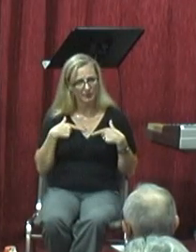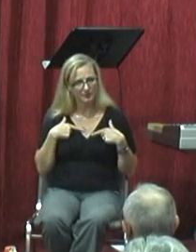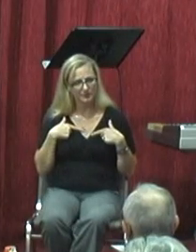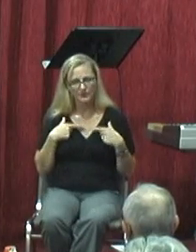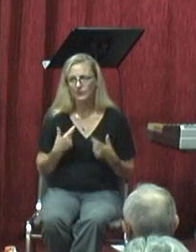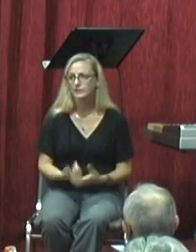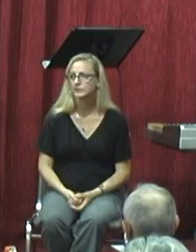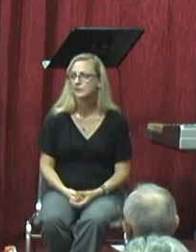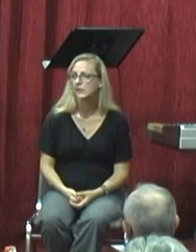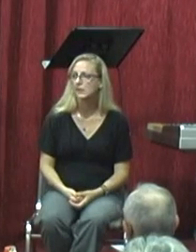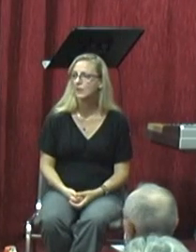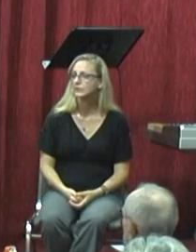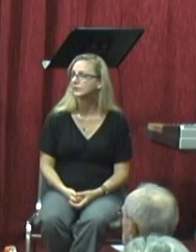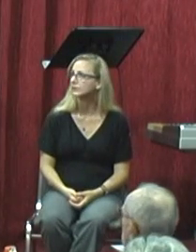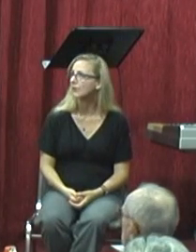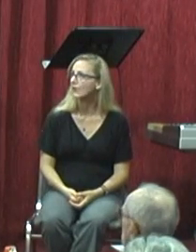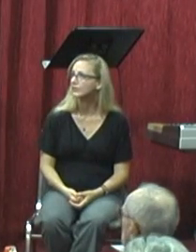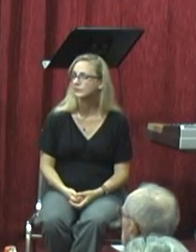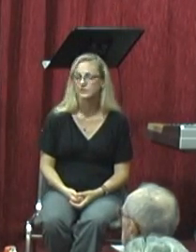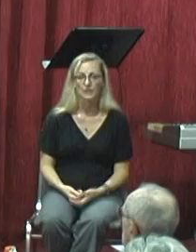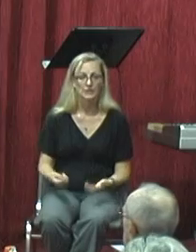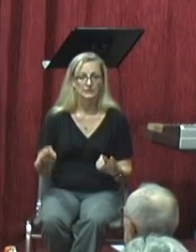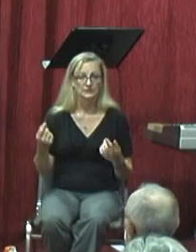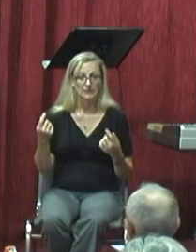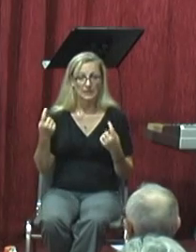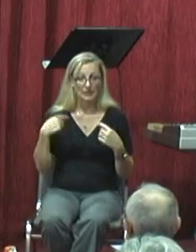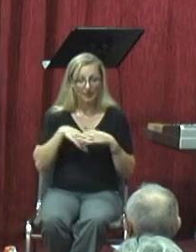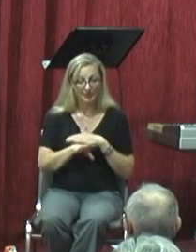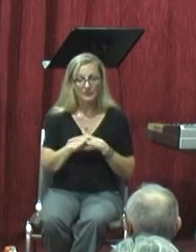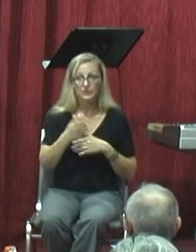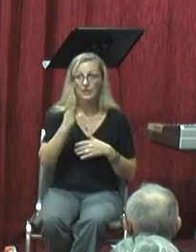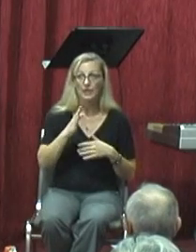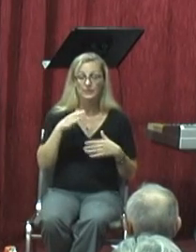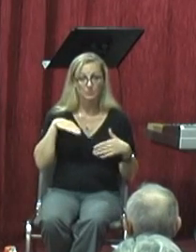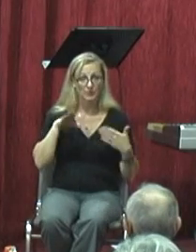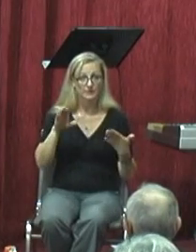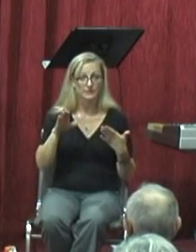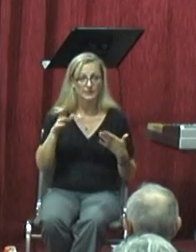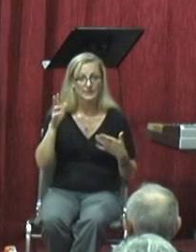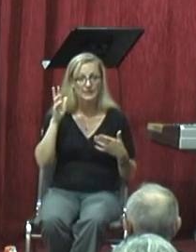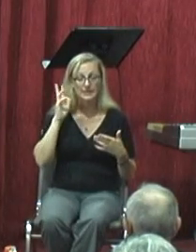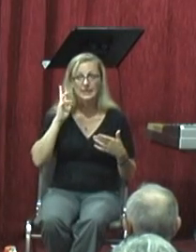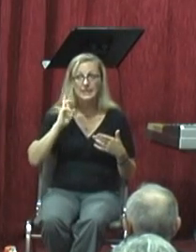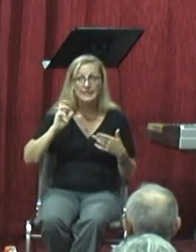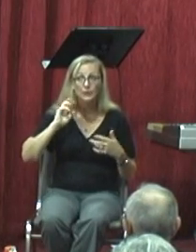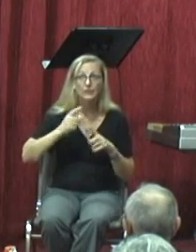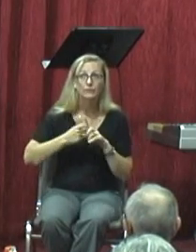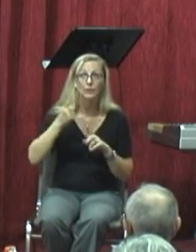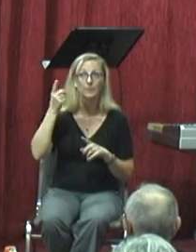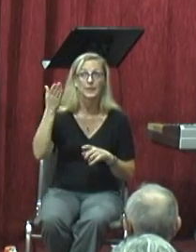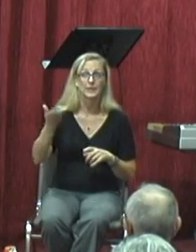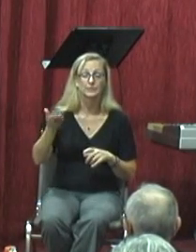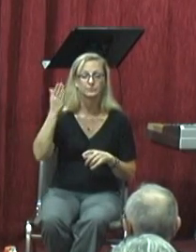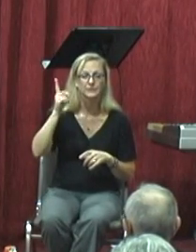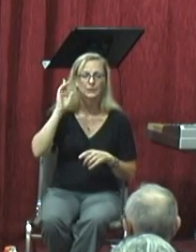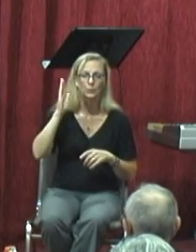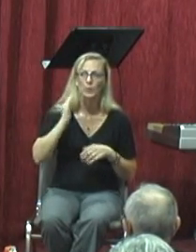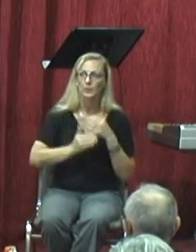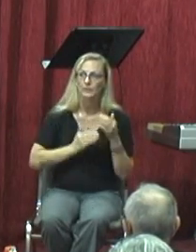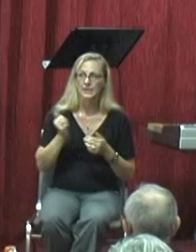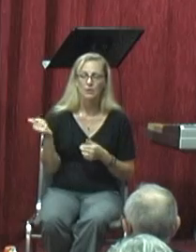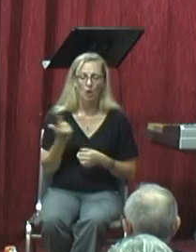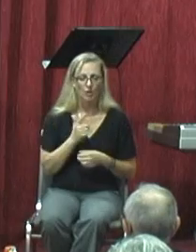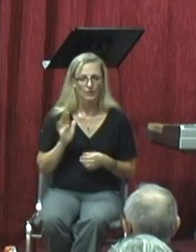of Yeshua? Come into God's presence. Hear from Him. God will provide all